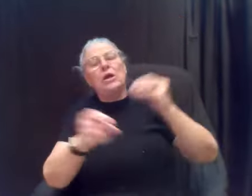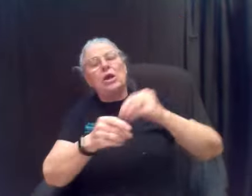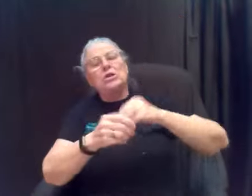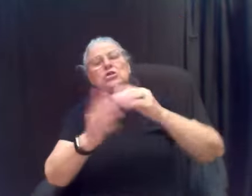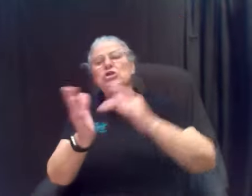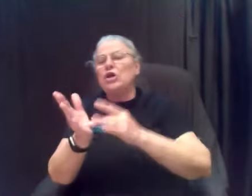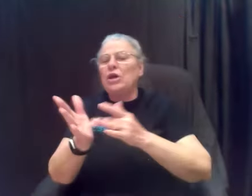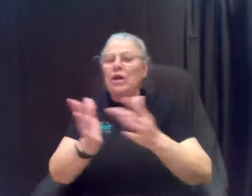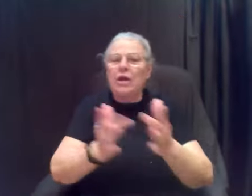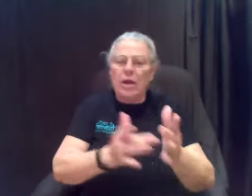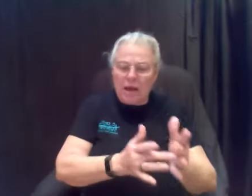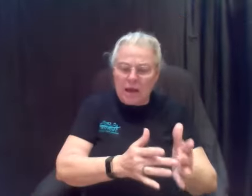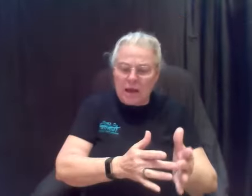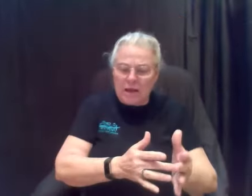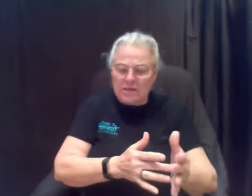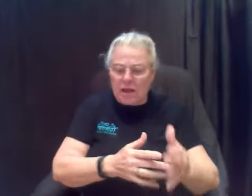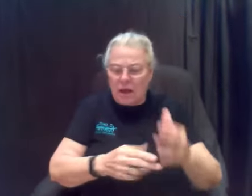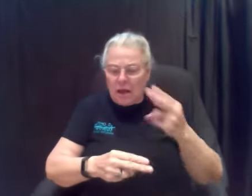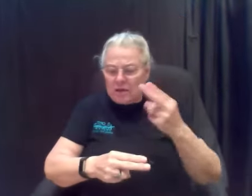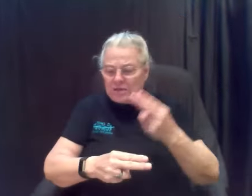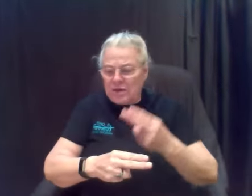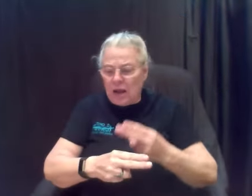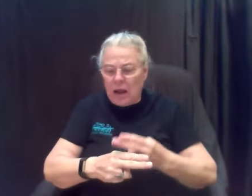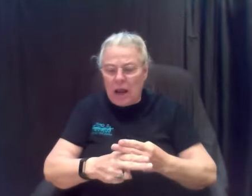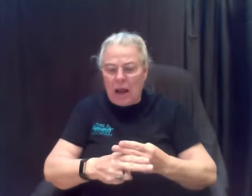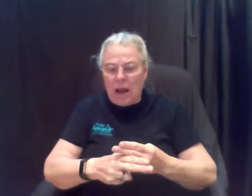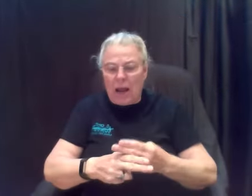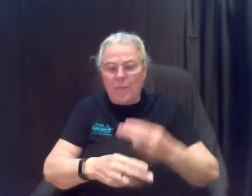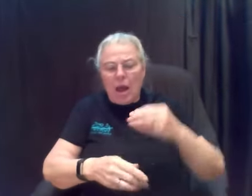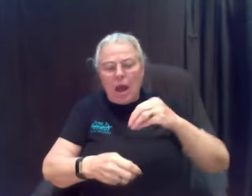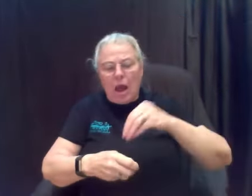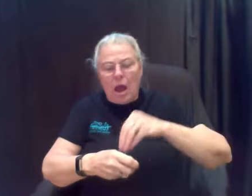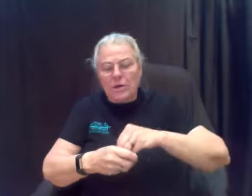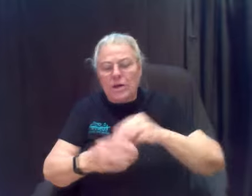in Jesus' name, and in